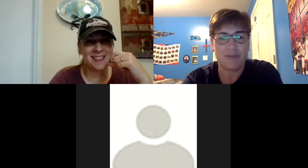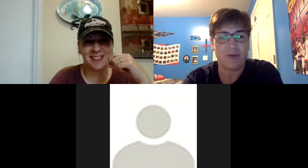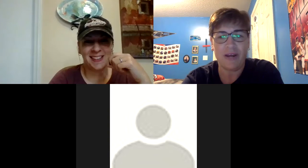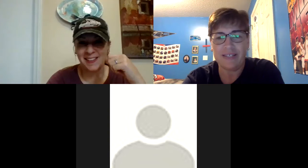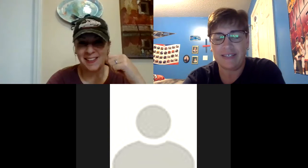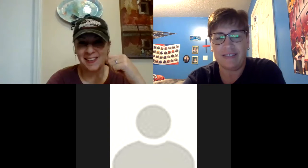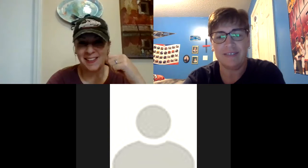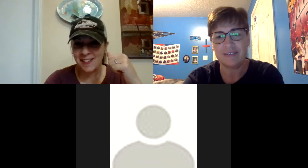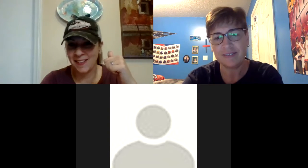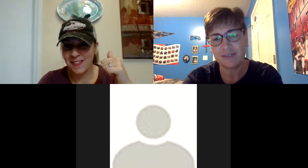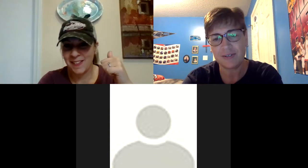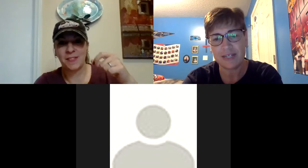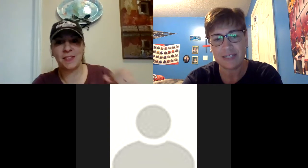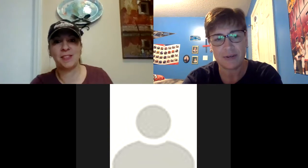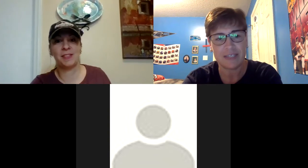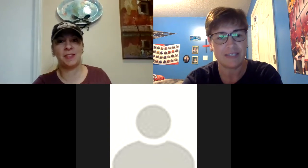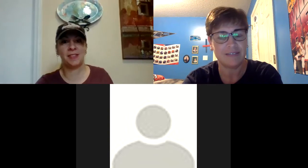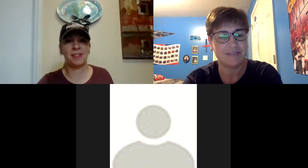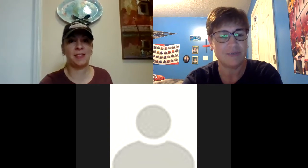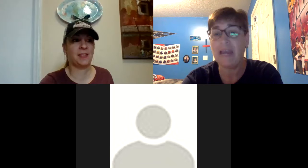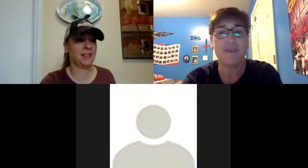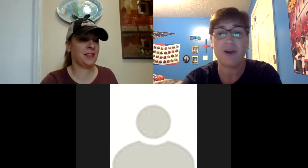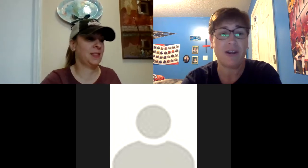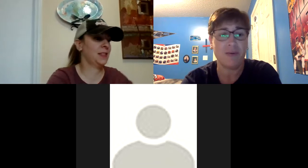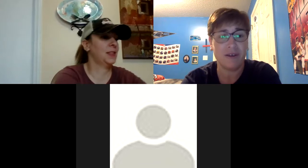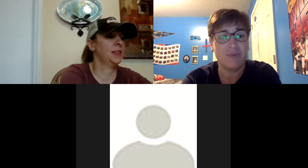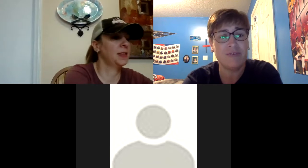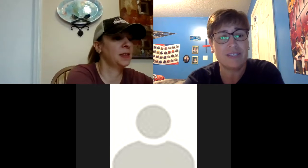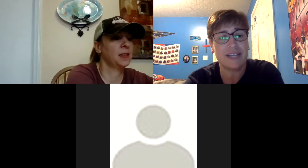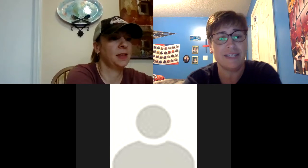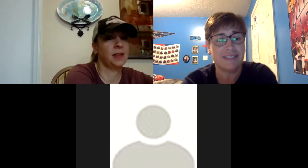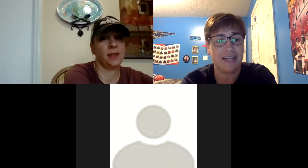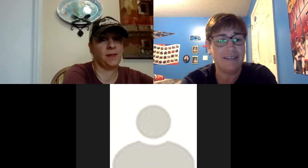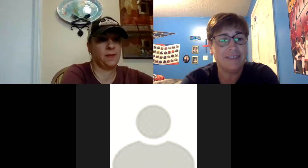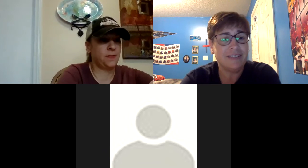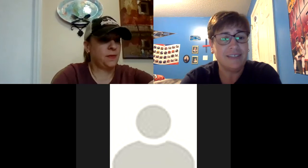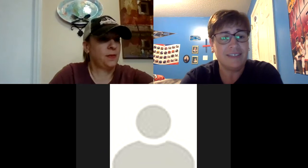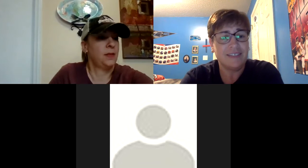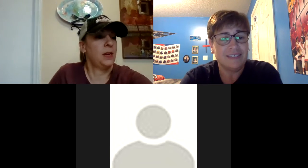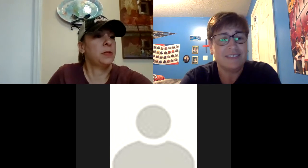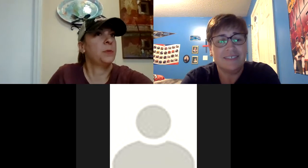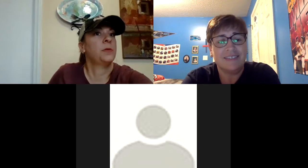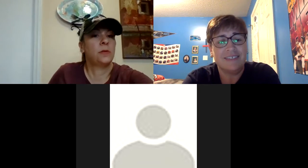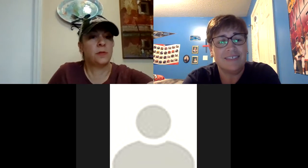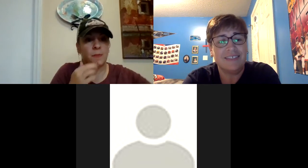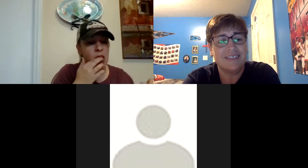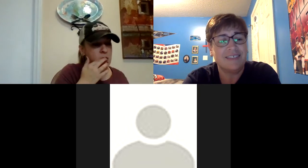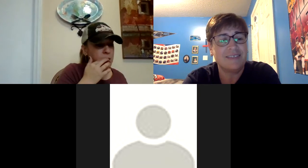it's been crazy. Crazy, crazy. We haven't gone anywhere. We've just stayed inside.